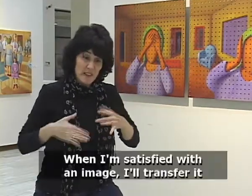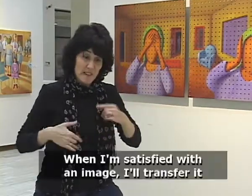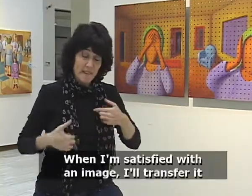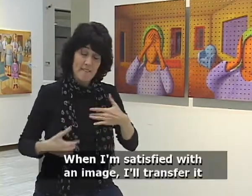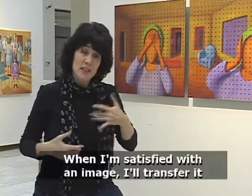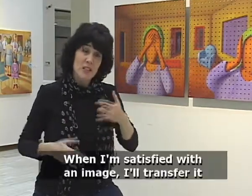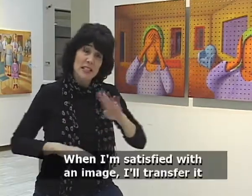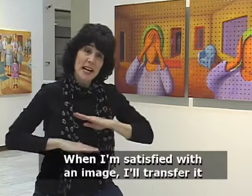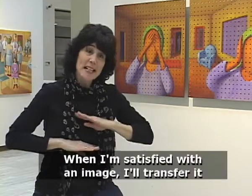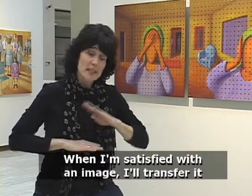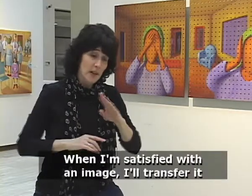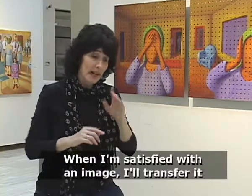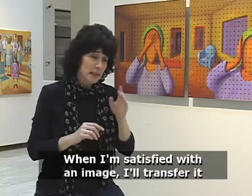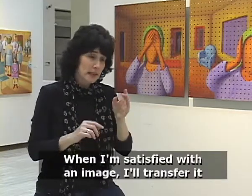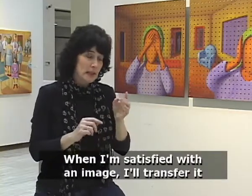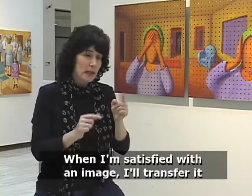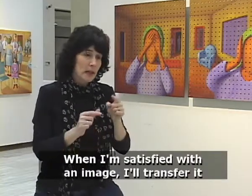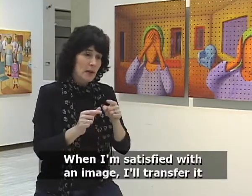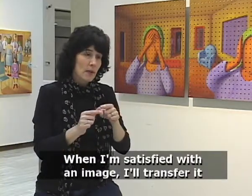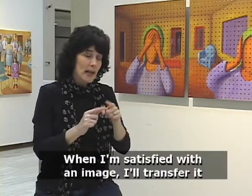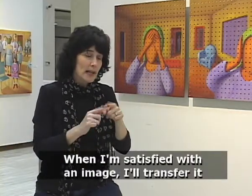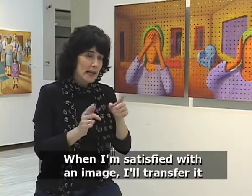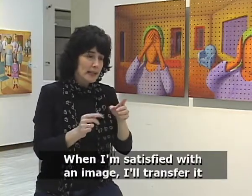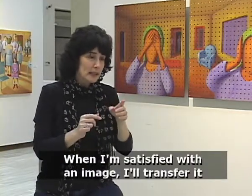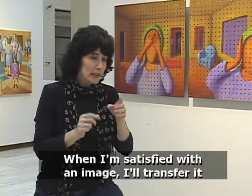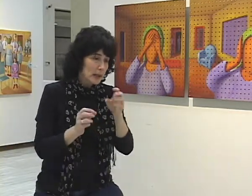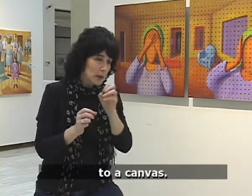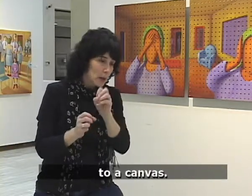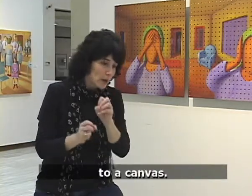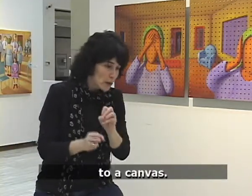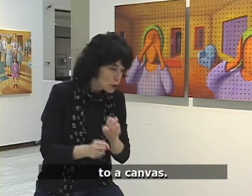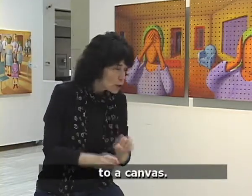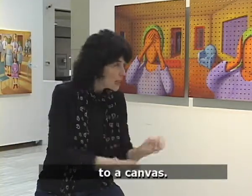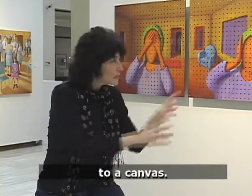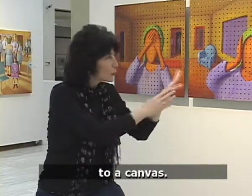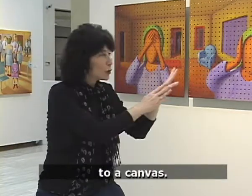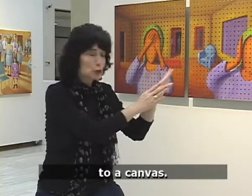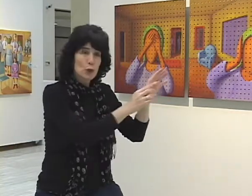When I'm satisfied with an image, I'll transfer it to a canvas.